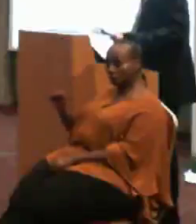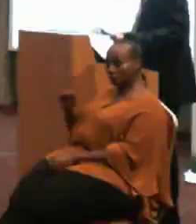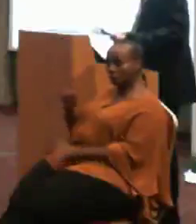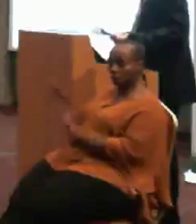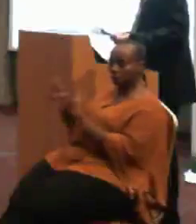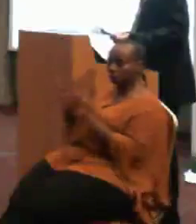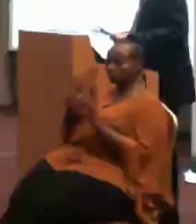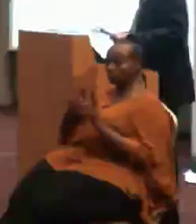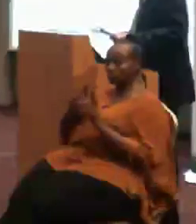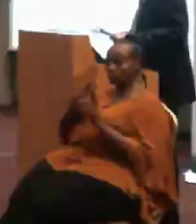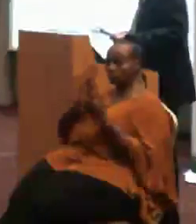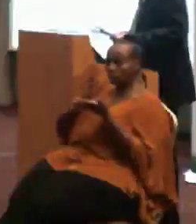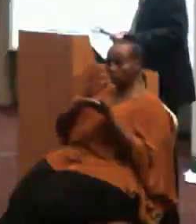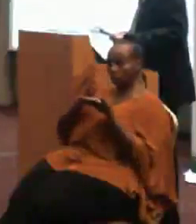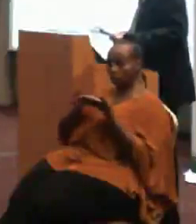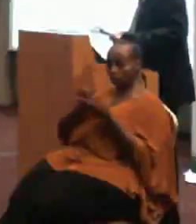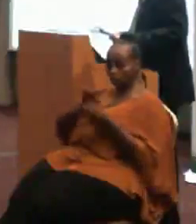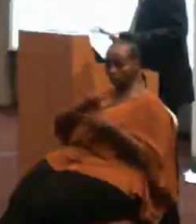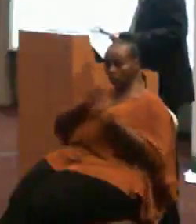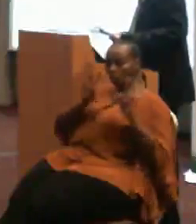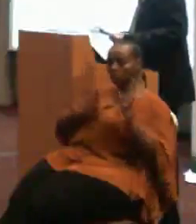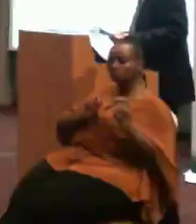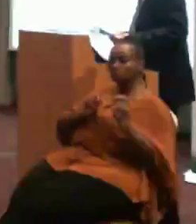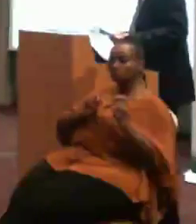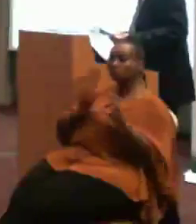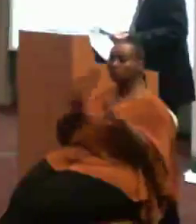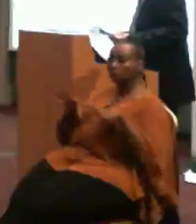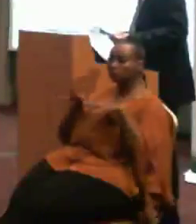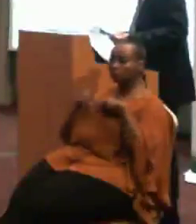application, acknowledged that that was